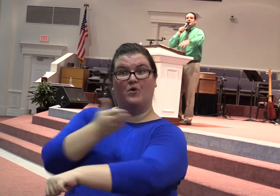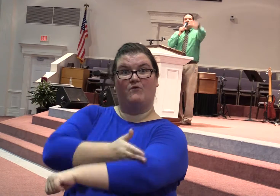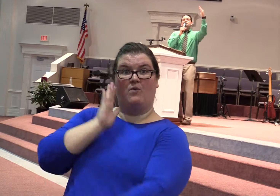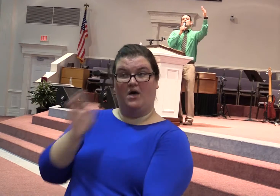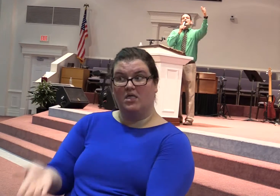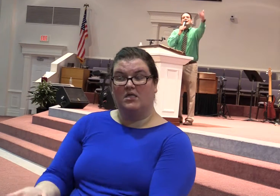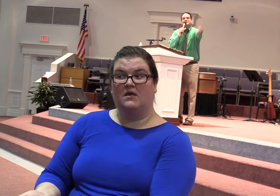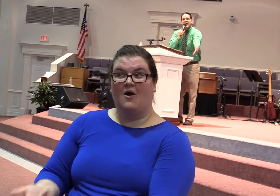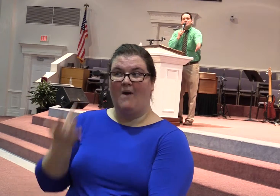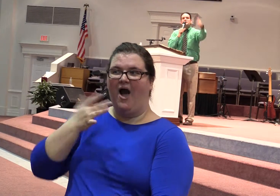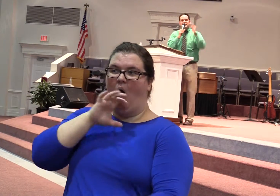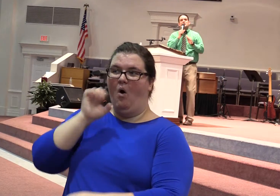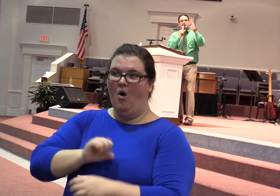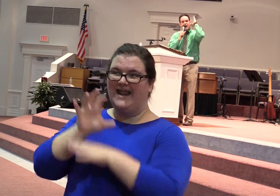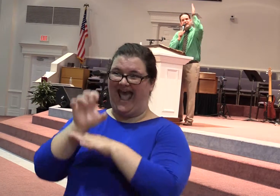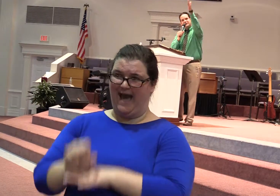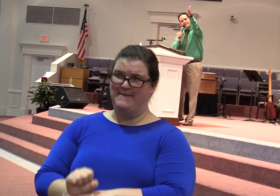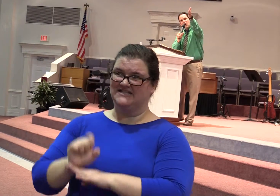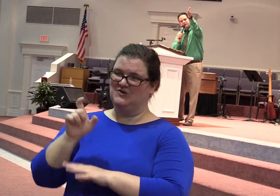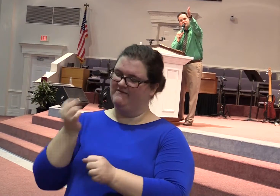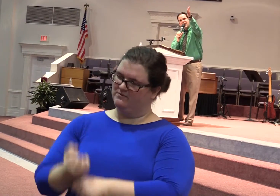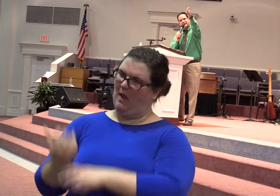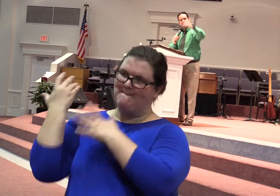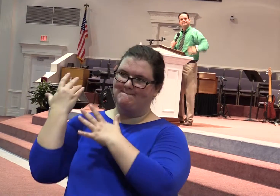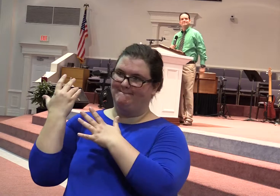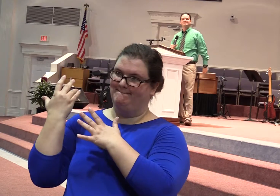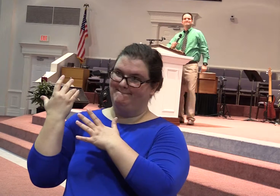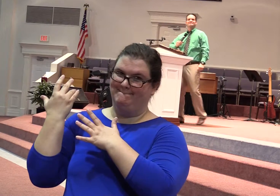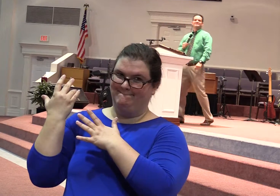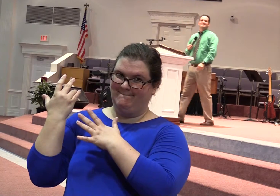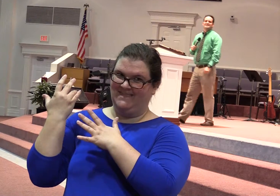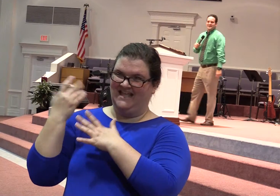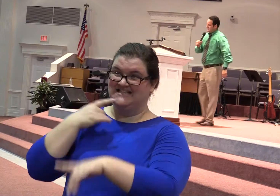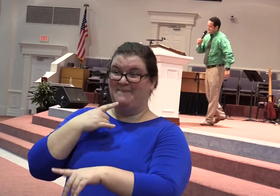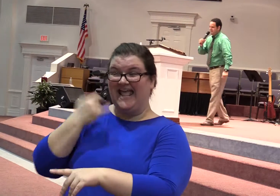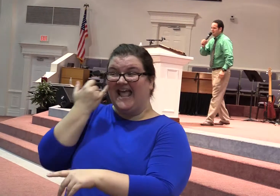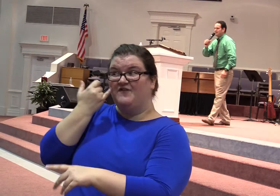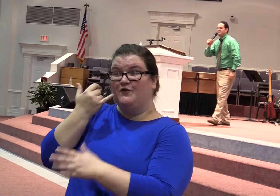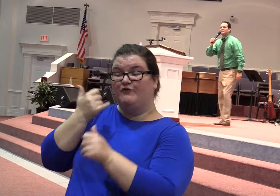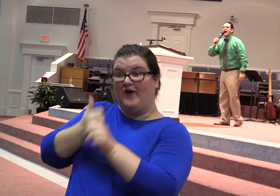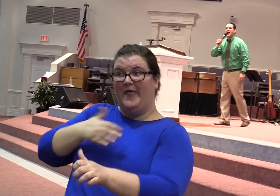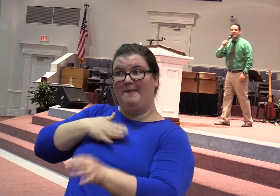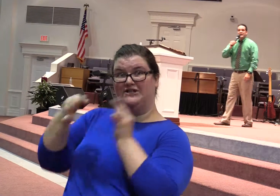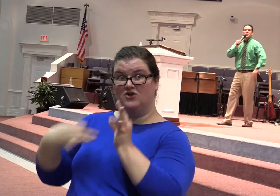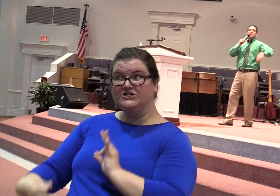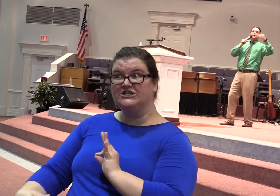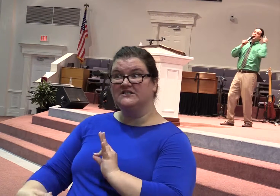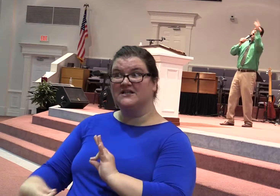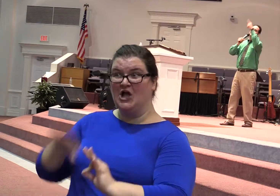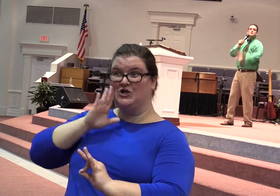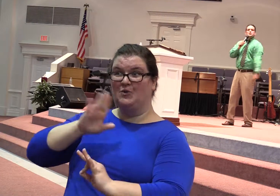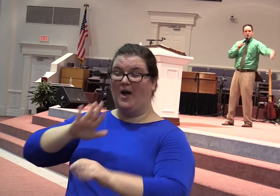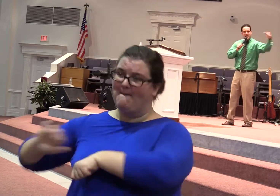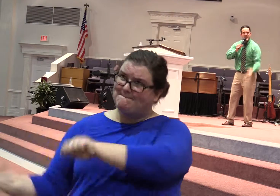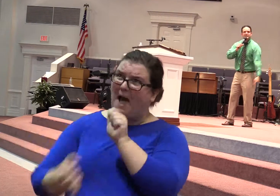And then if you do what I tell you, then you're going to start hitting the ball straight. Come on. And the same thing with God. In order to go